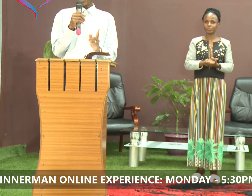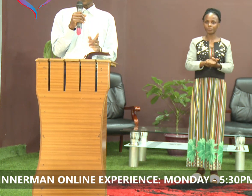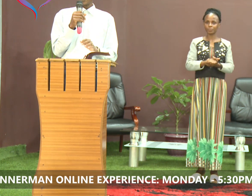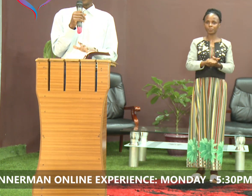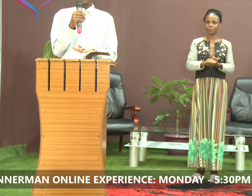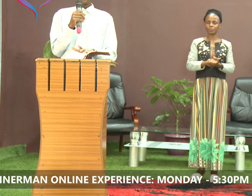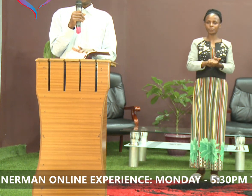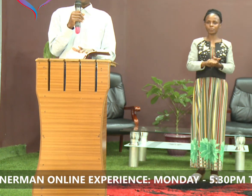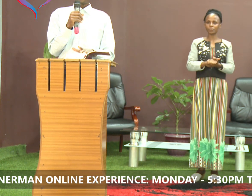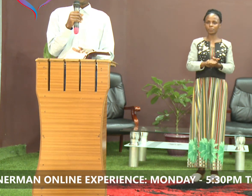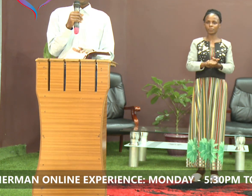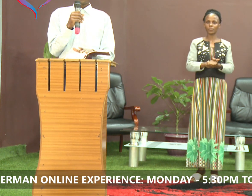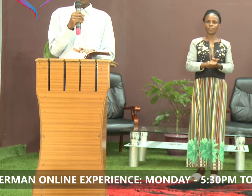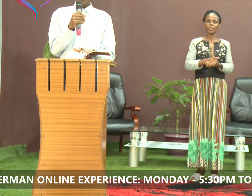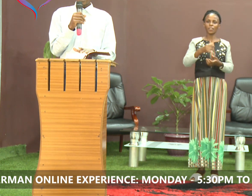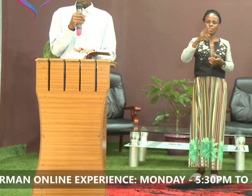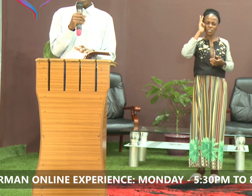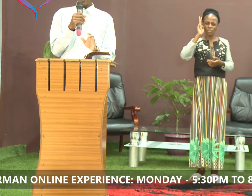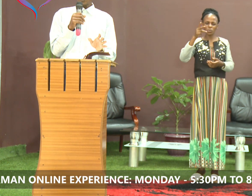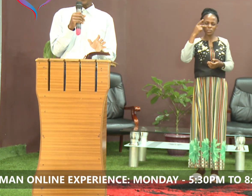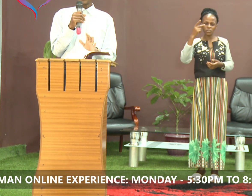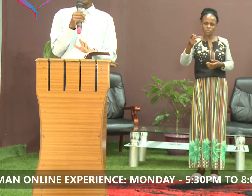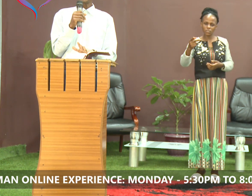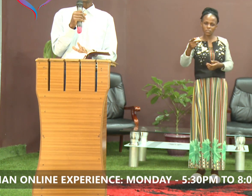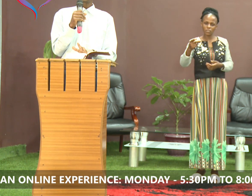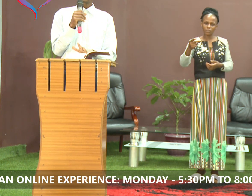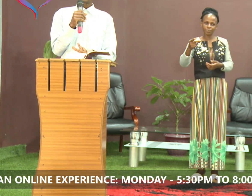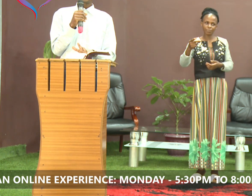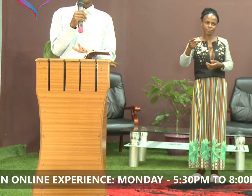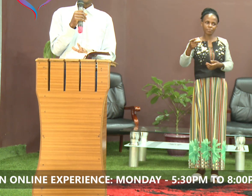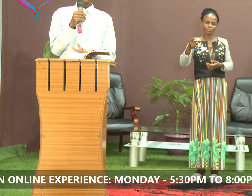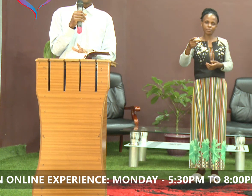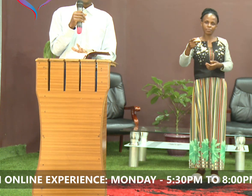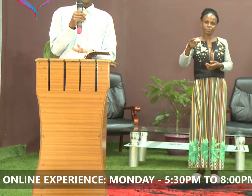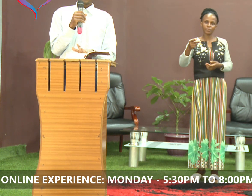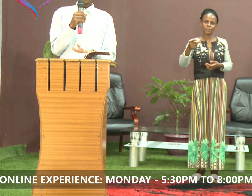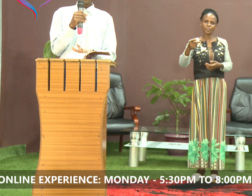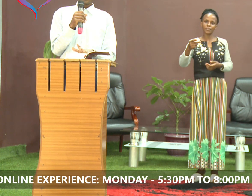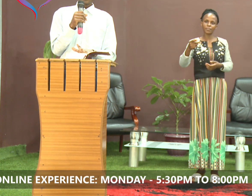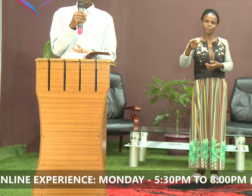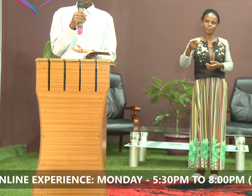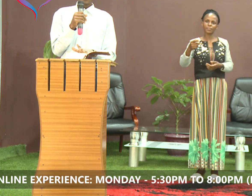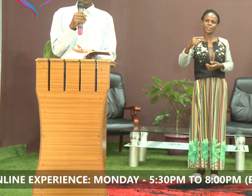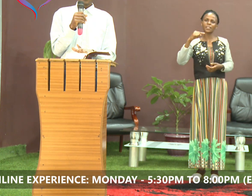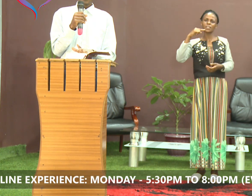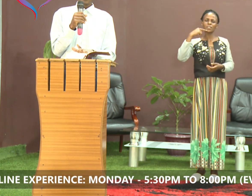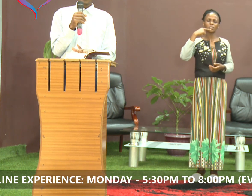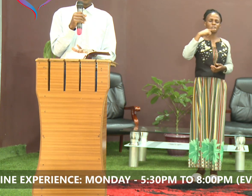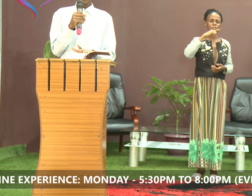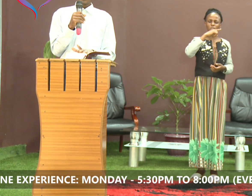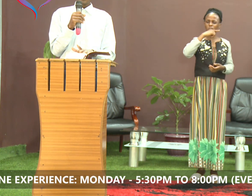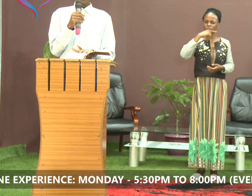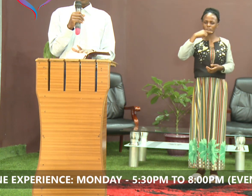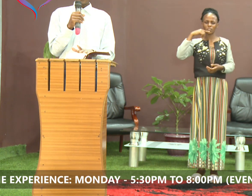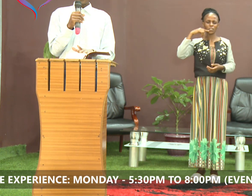emu bwesigwa. Chokango gina kusanga. Then you're going to find ntiate social media. Menyanyo